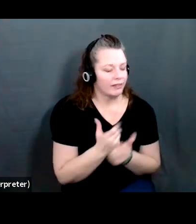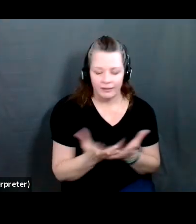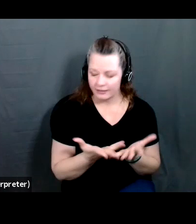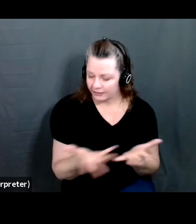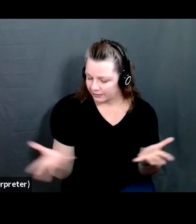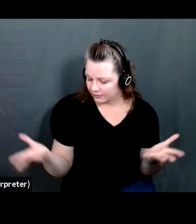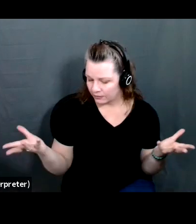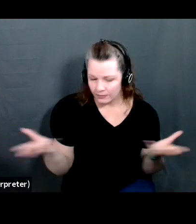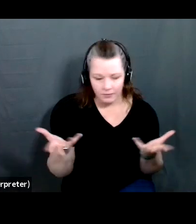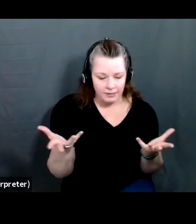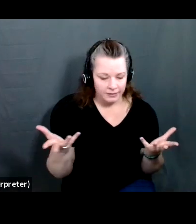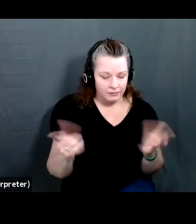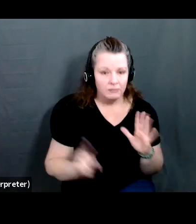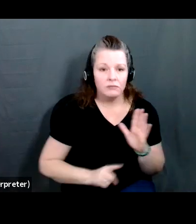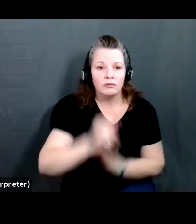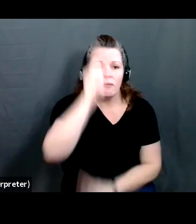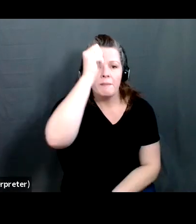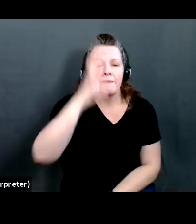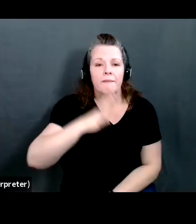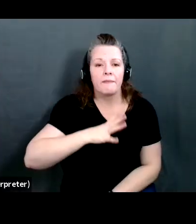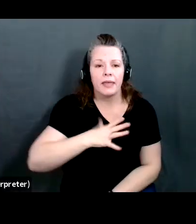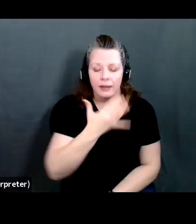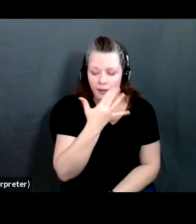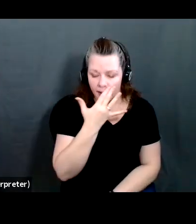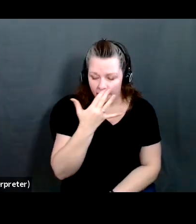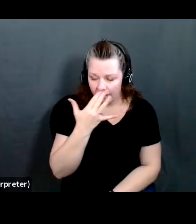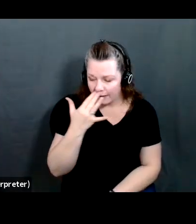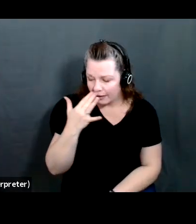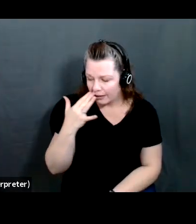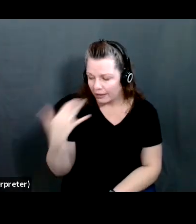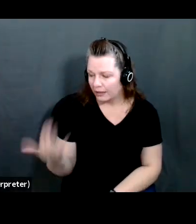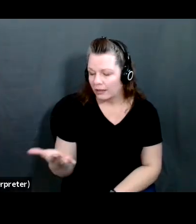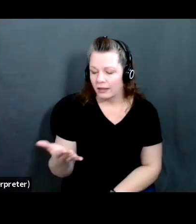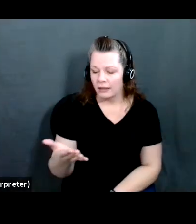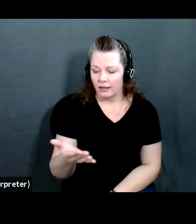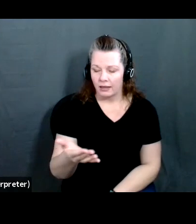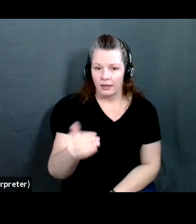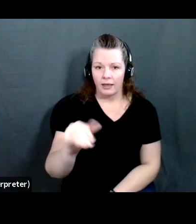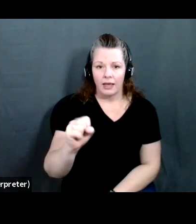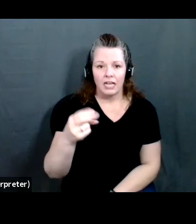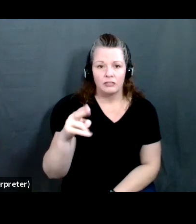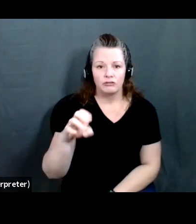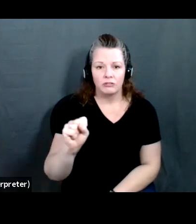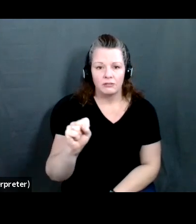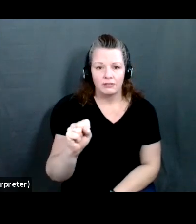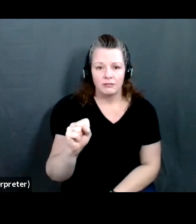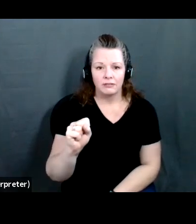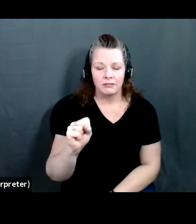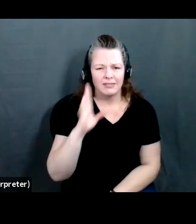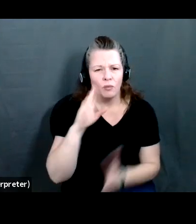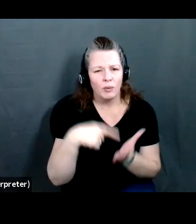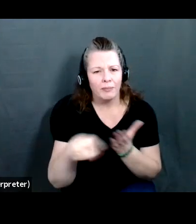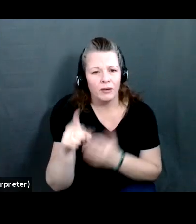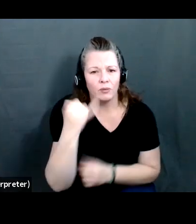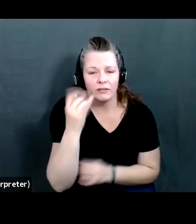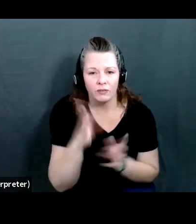A tall man wipes ashes from his lips. I'll pay you, he says, if you're worthy. From the